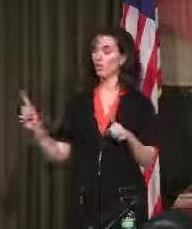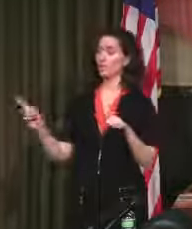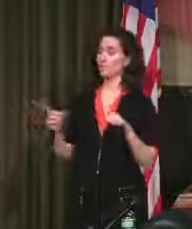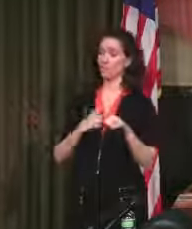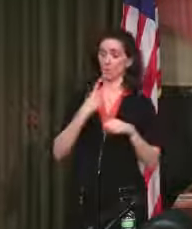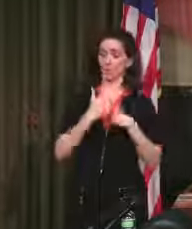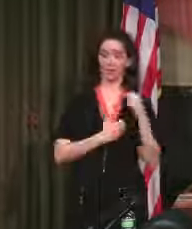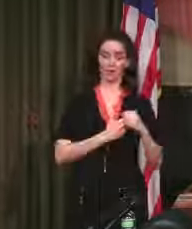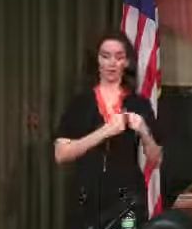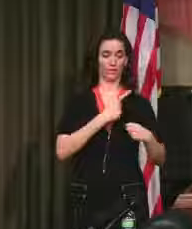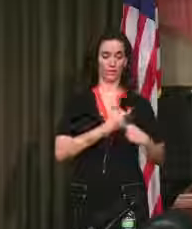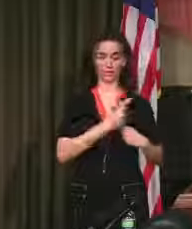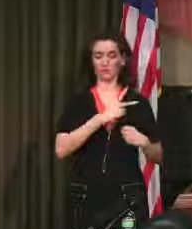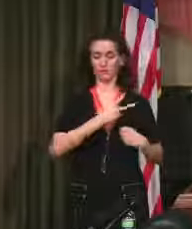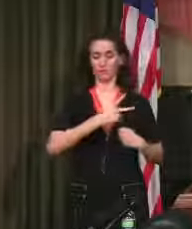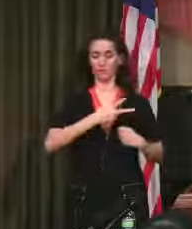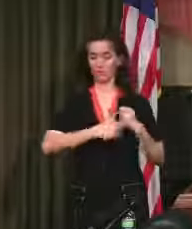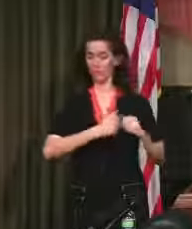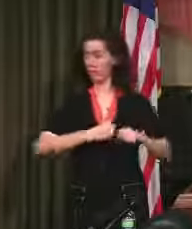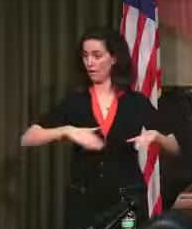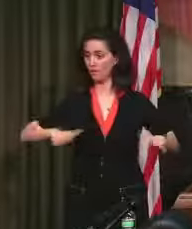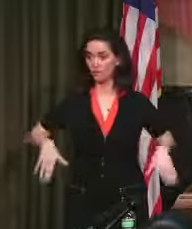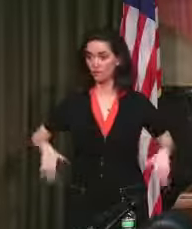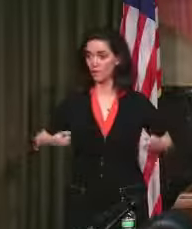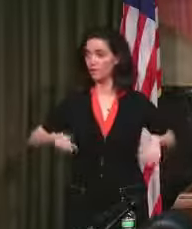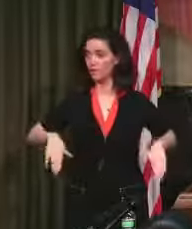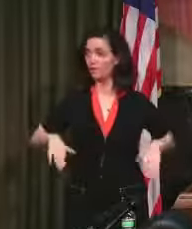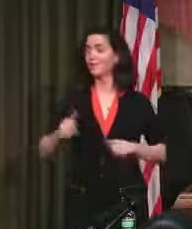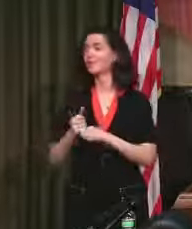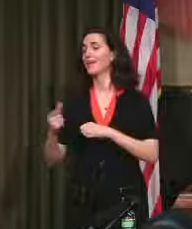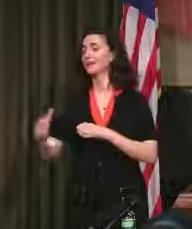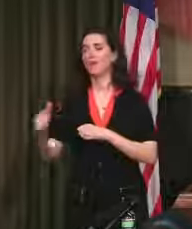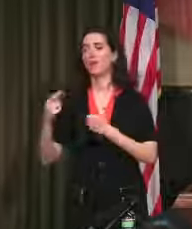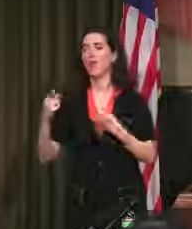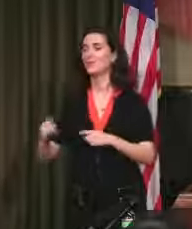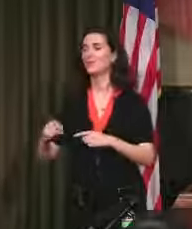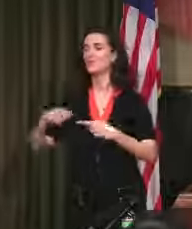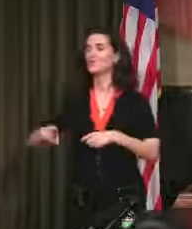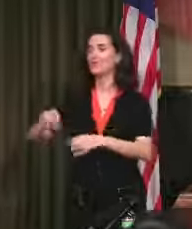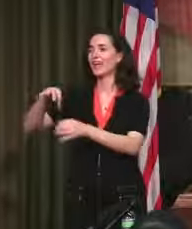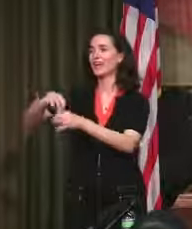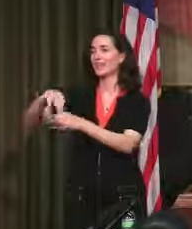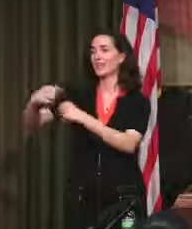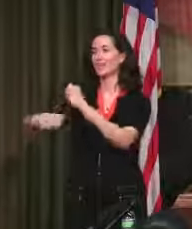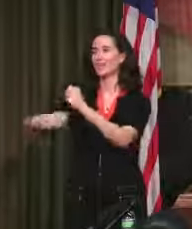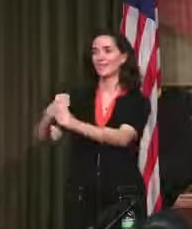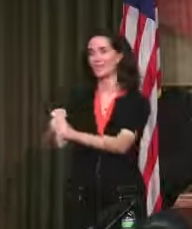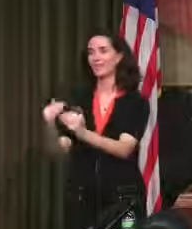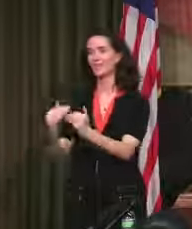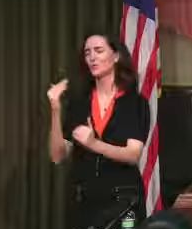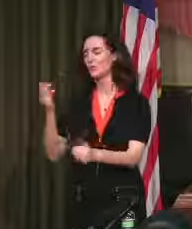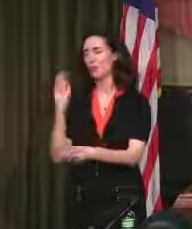3 years of this term, it's not going to happen next year in an election year. It is just simply too hard.